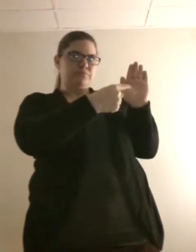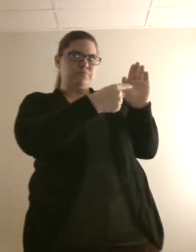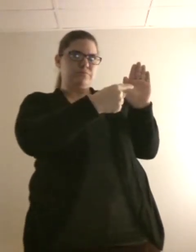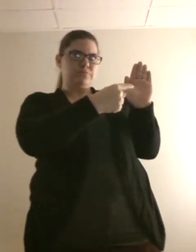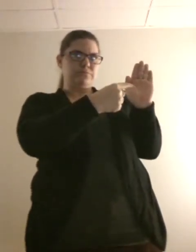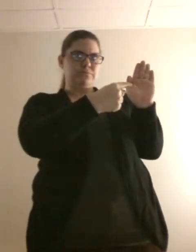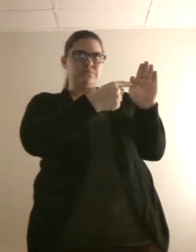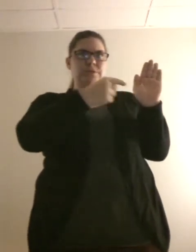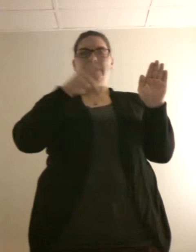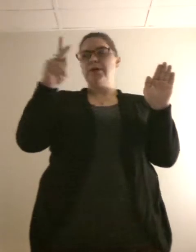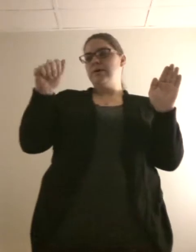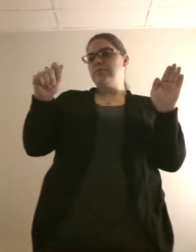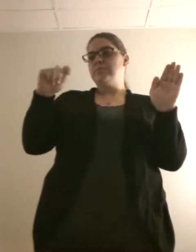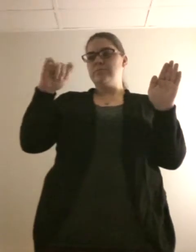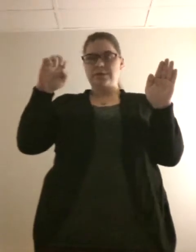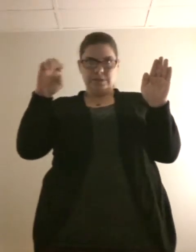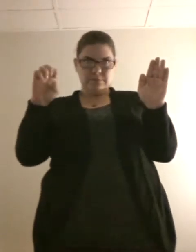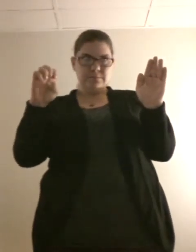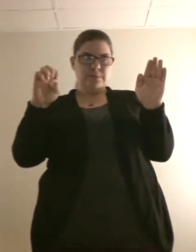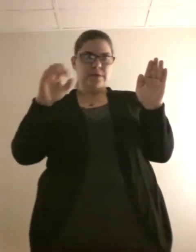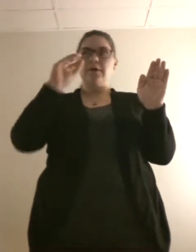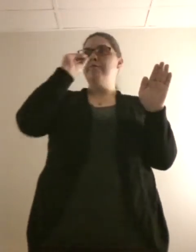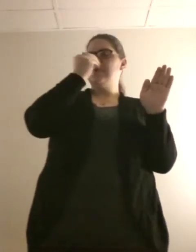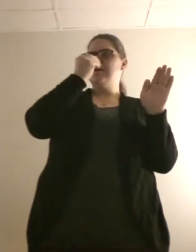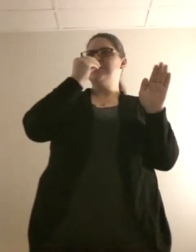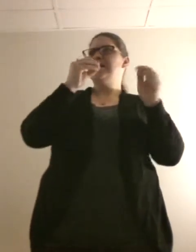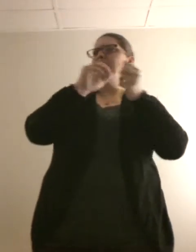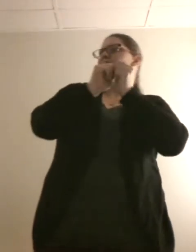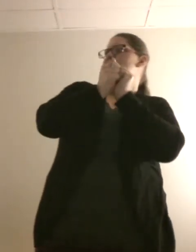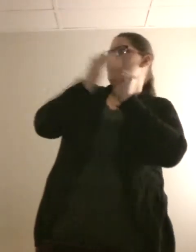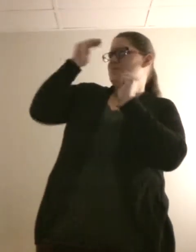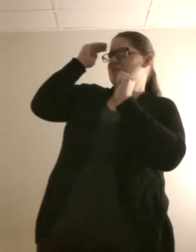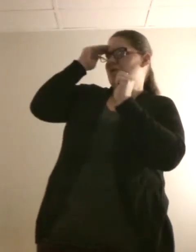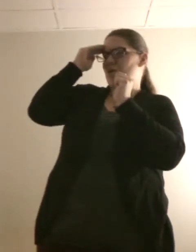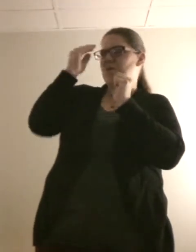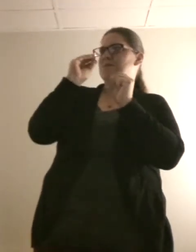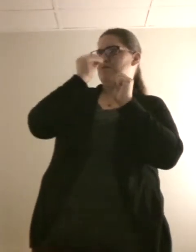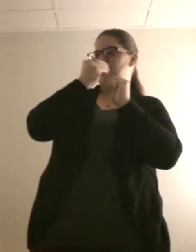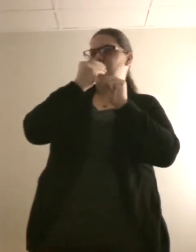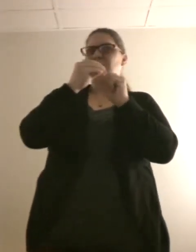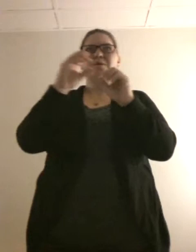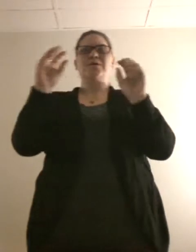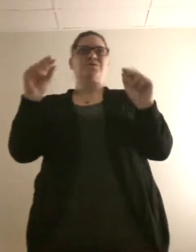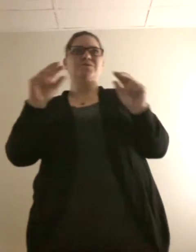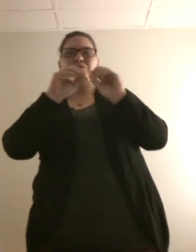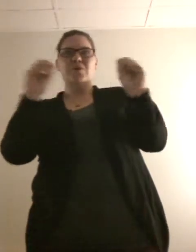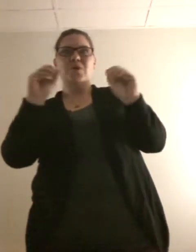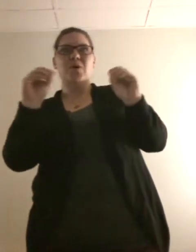Katie, how do you know it's a flower? There's no stem or leaves or ground or sky or